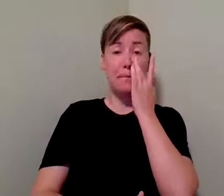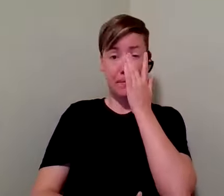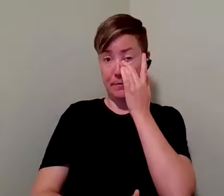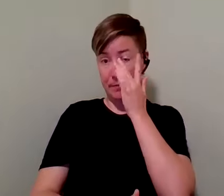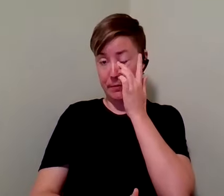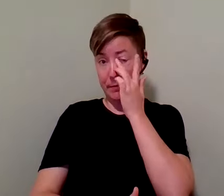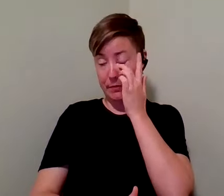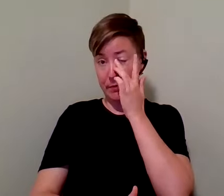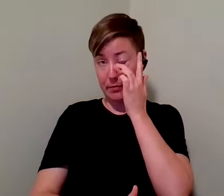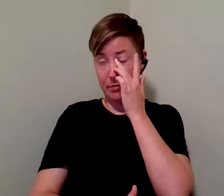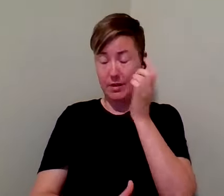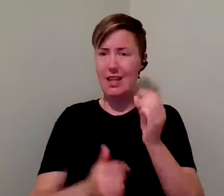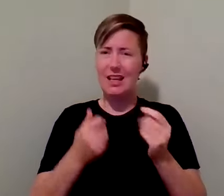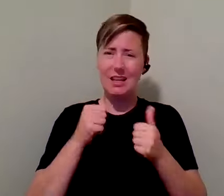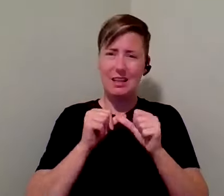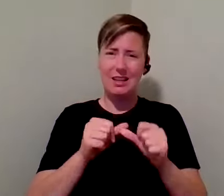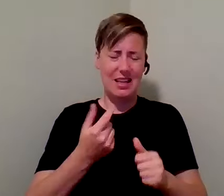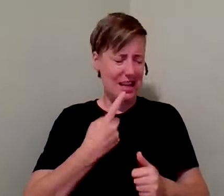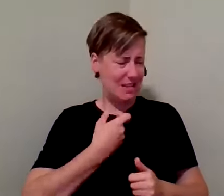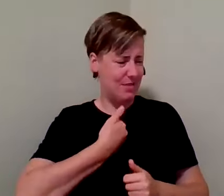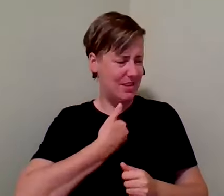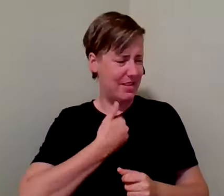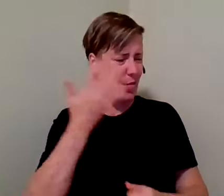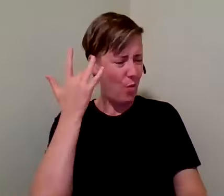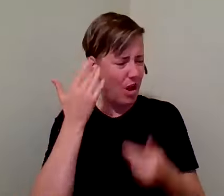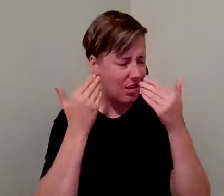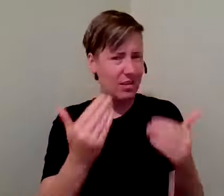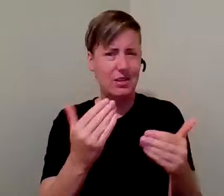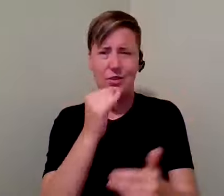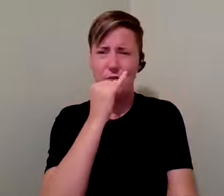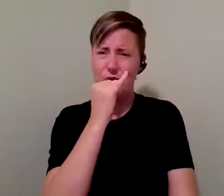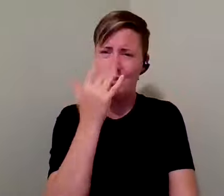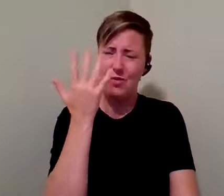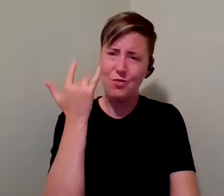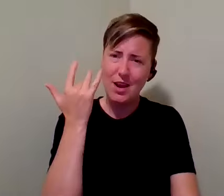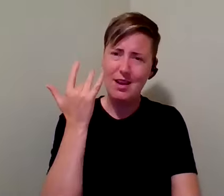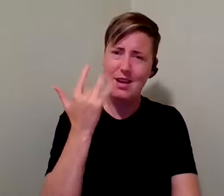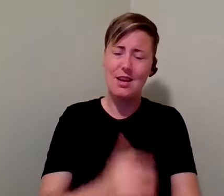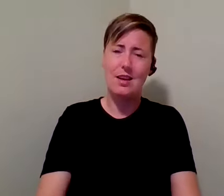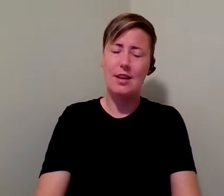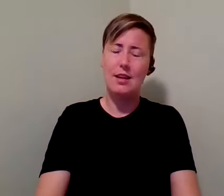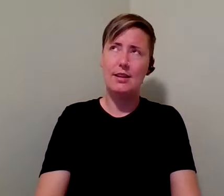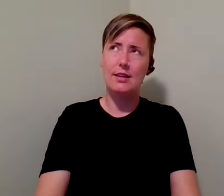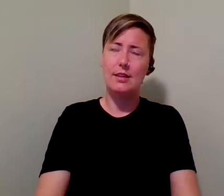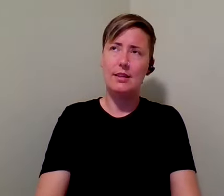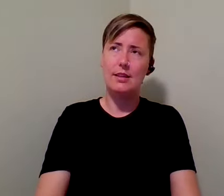I kept asking myself, why did you pick up that drink? And for the first time, I qualified